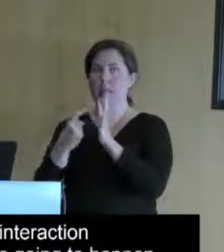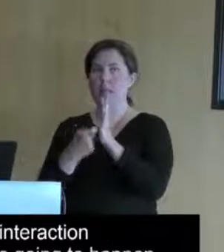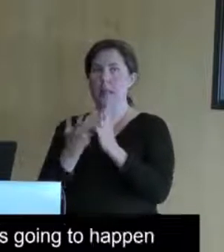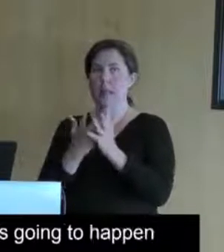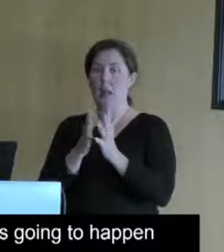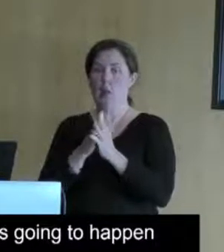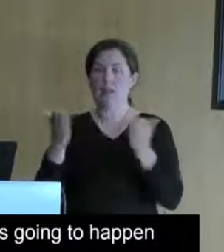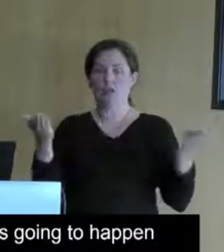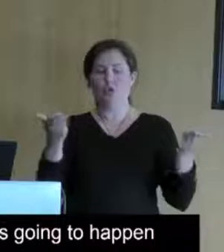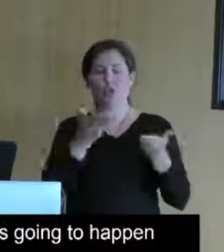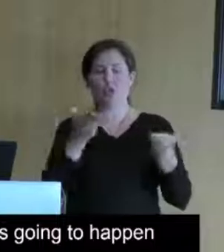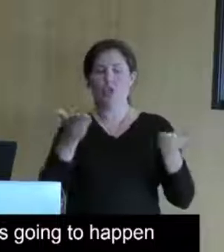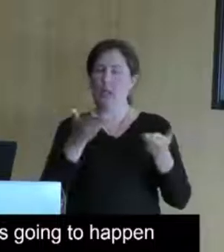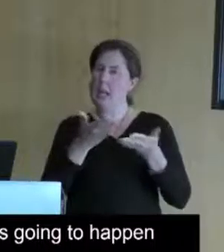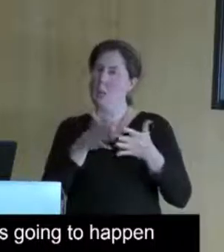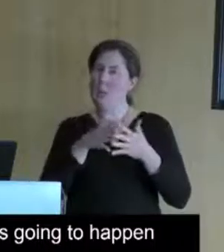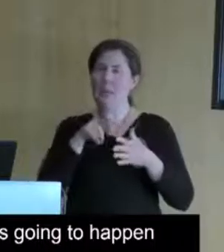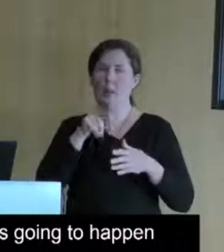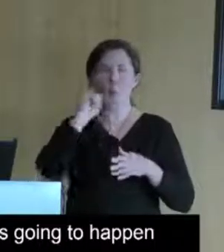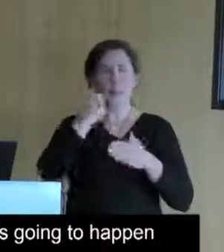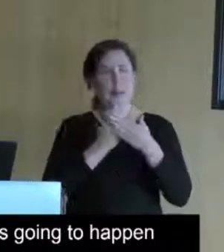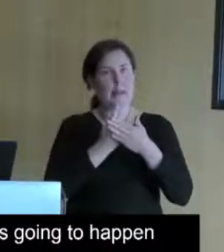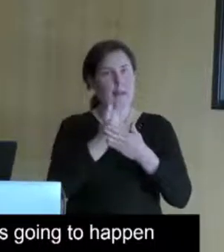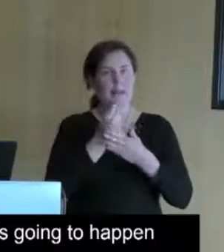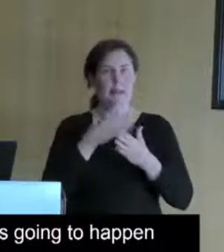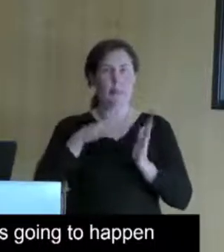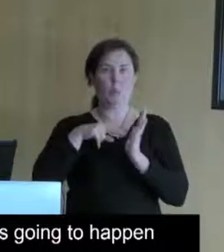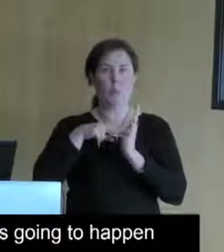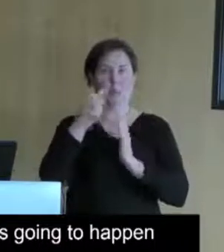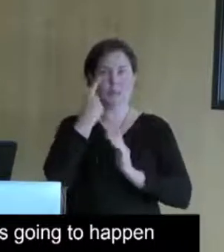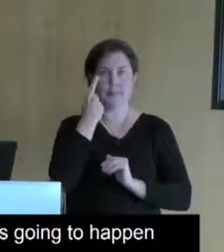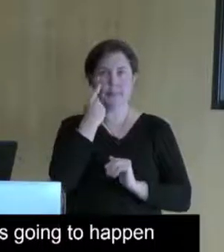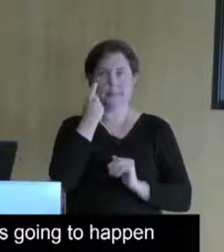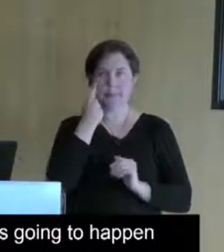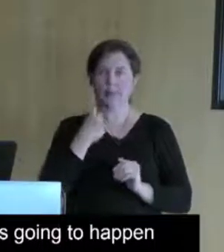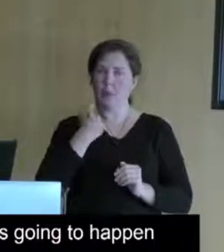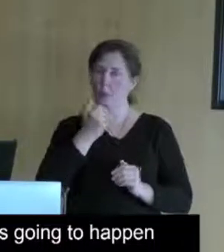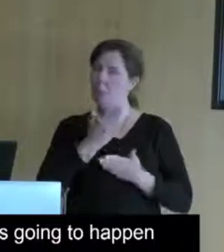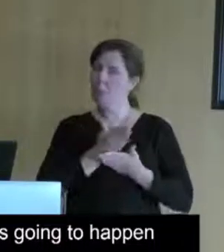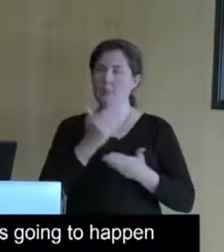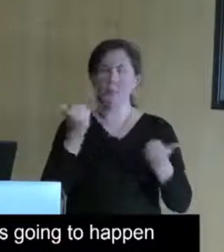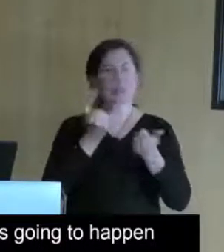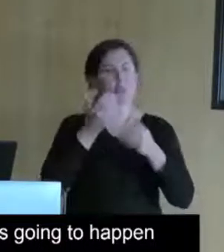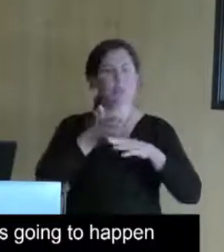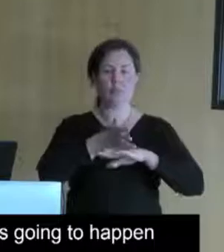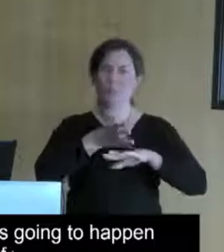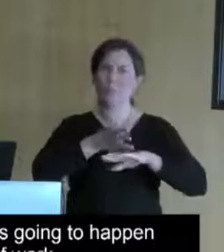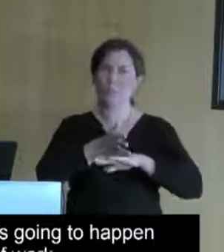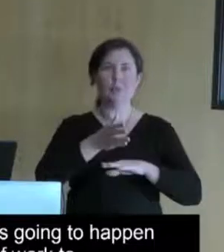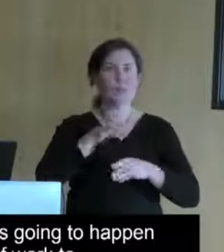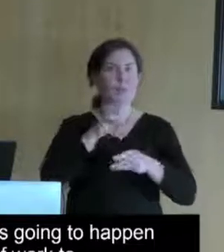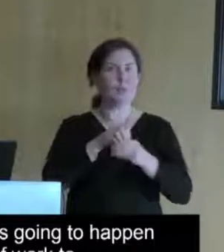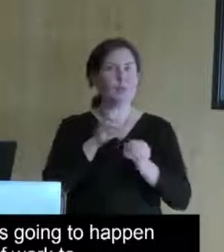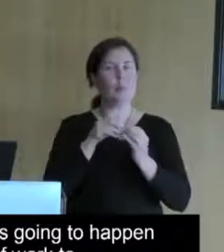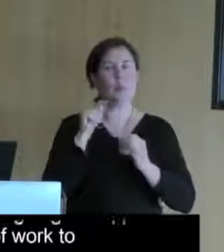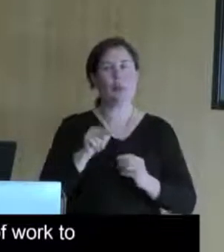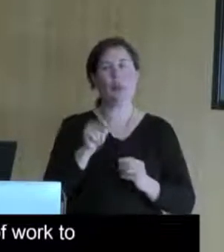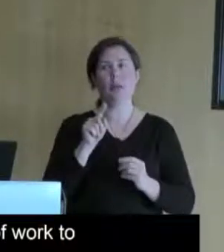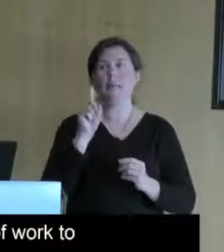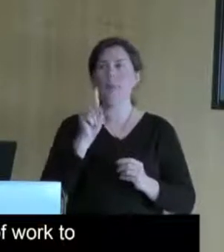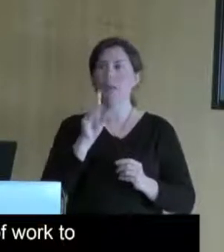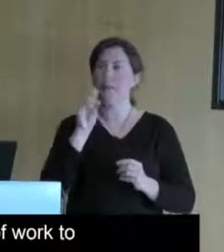What we probably need to wait for is to see how the interaction between the NDIS and the